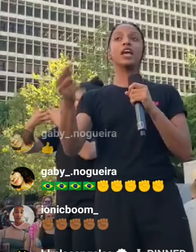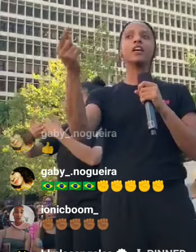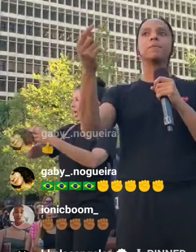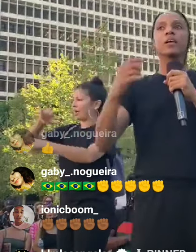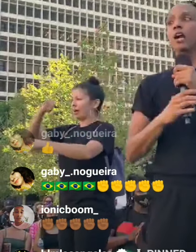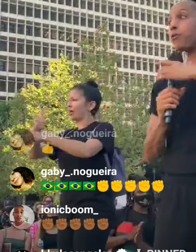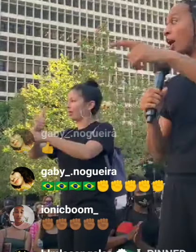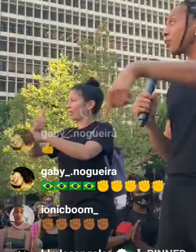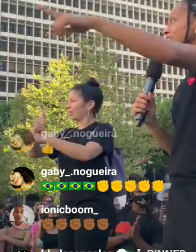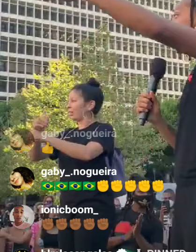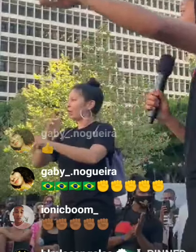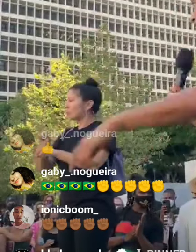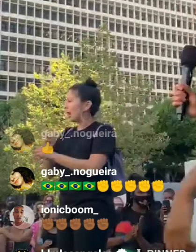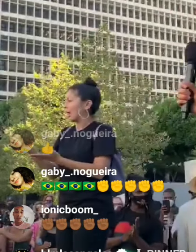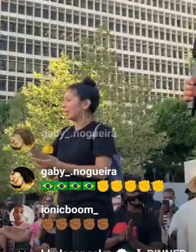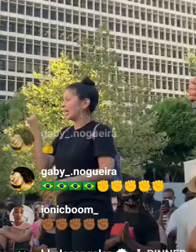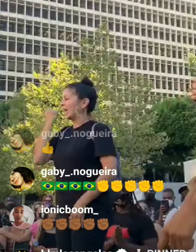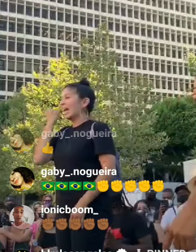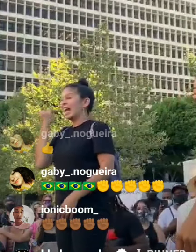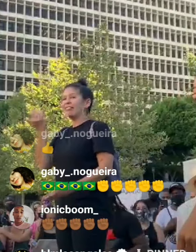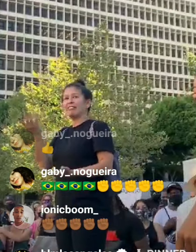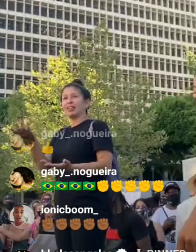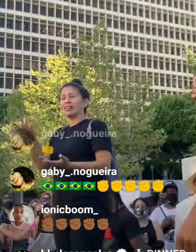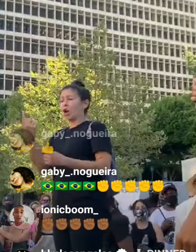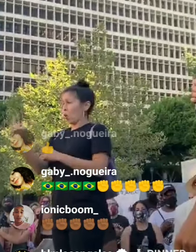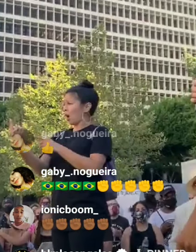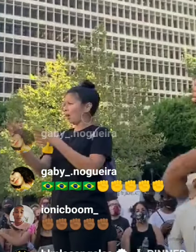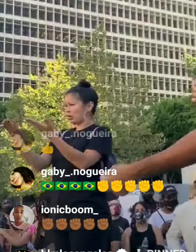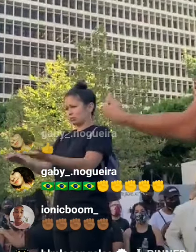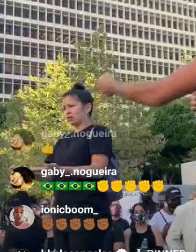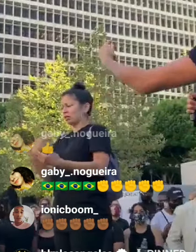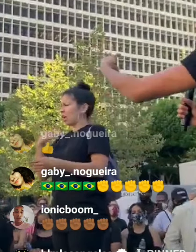And we come here and we witness the pain of these families.